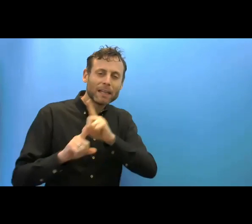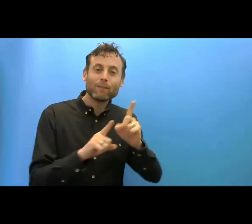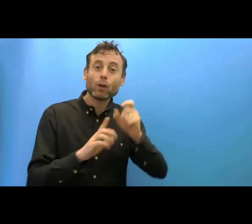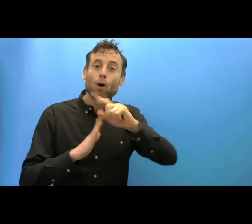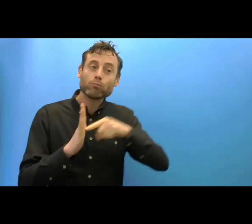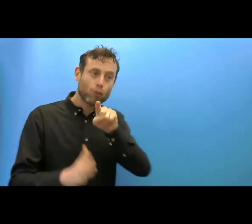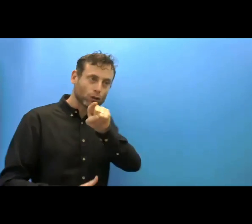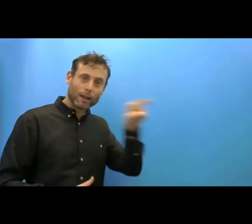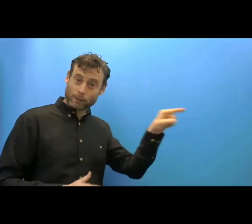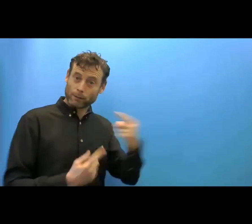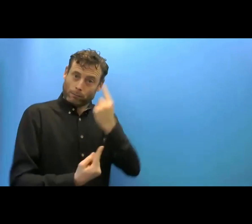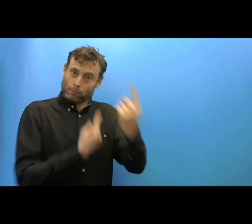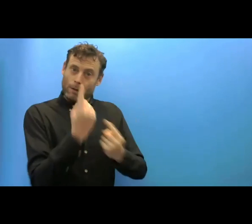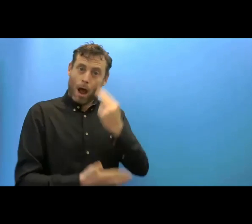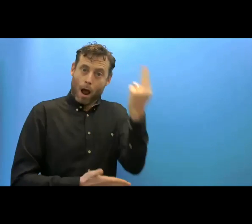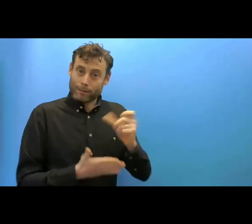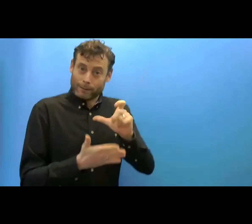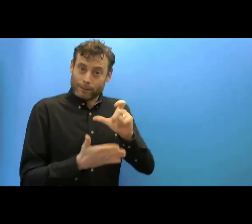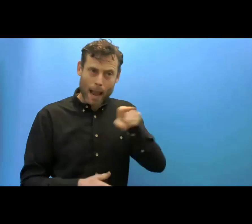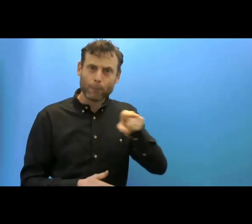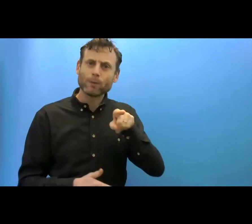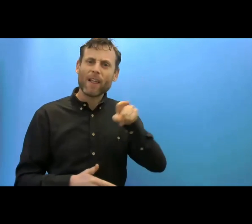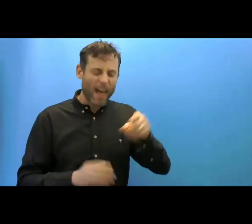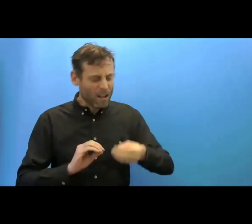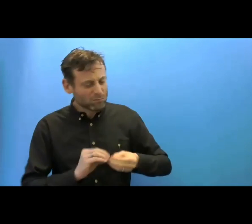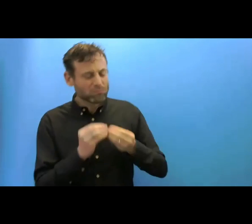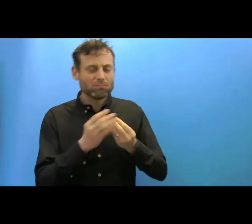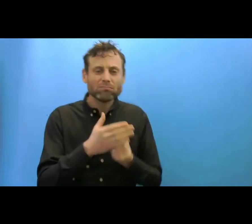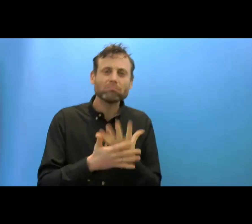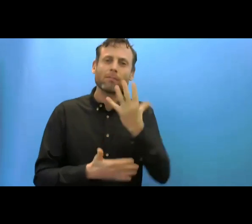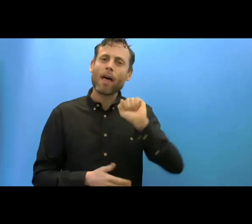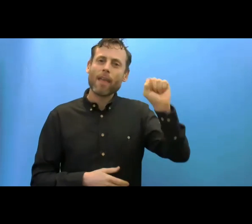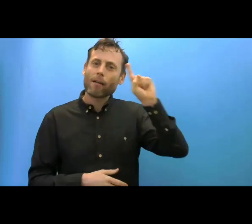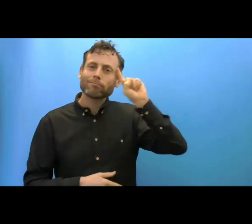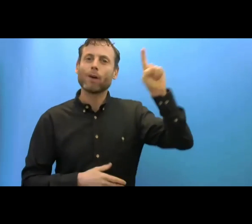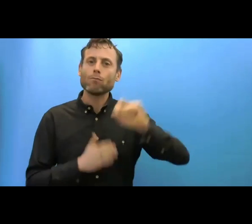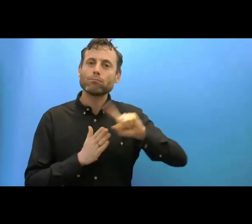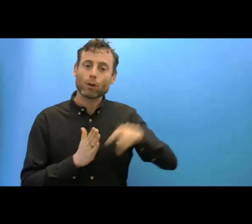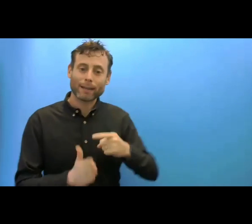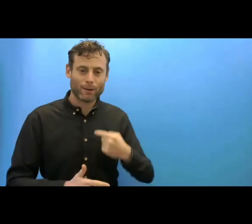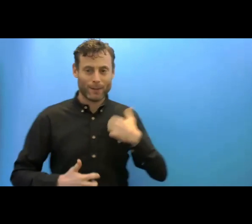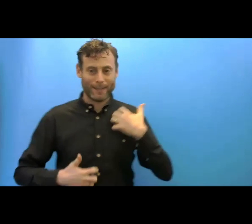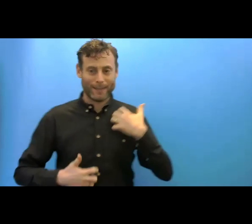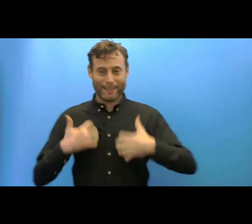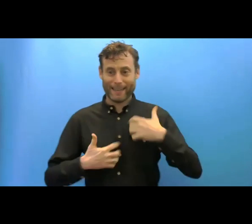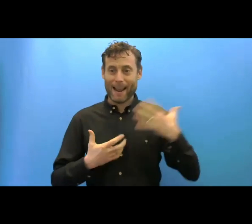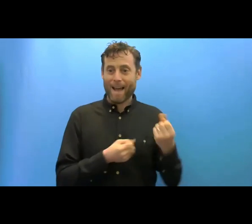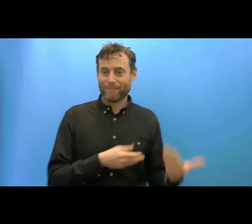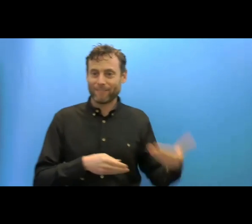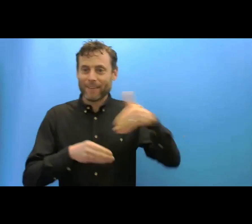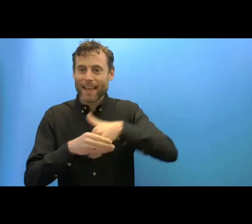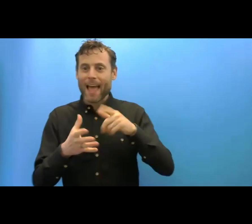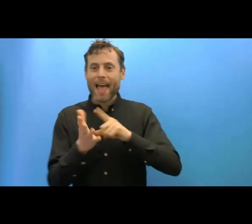disabled artists that are currently in development. Today, we are very pleased to be joined by Ailís Ní Ríain, Christopher